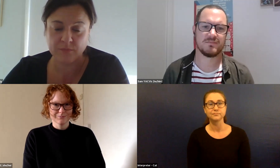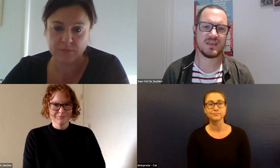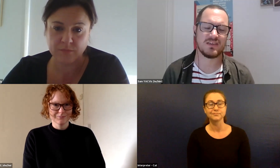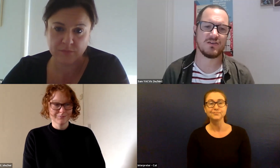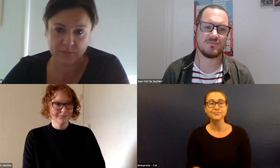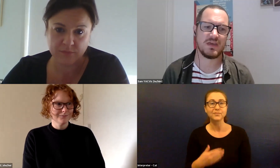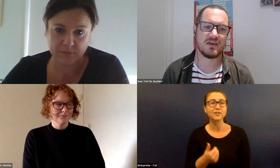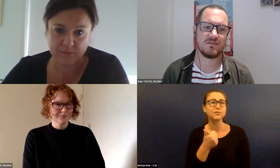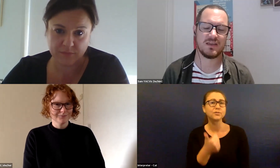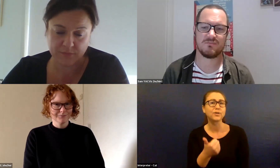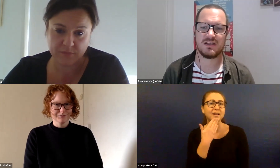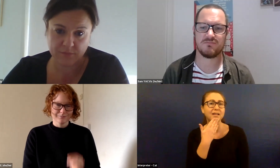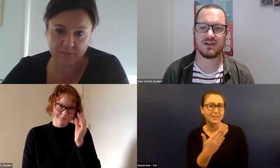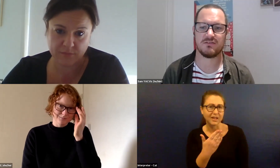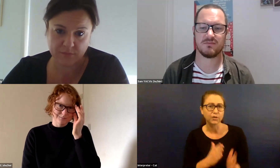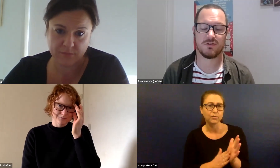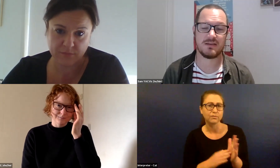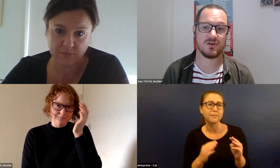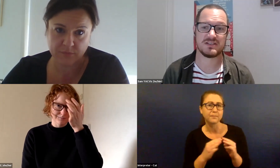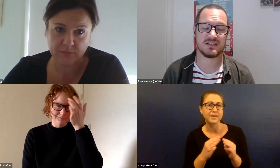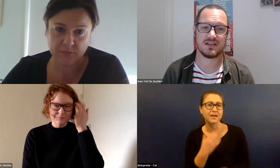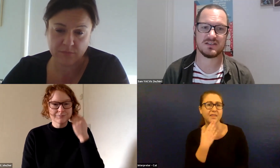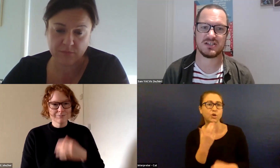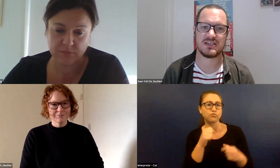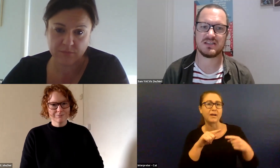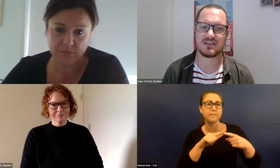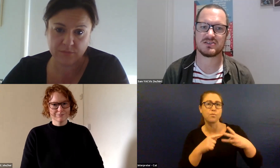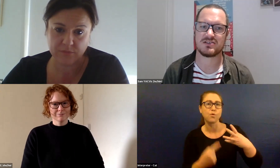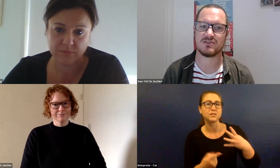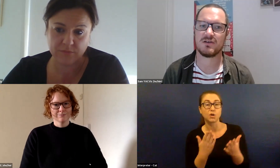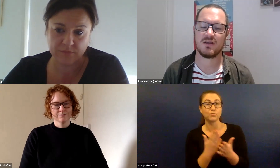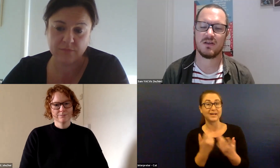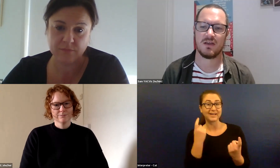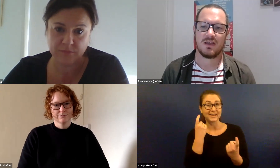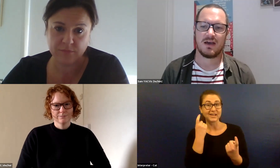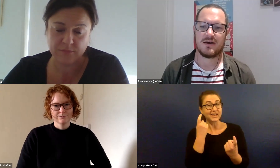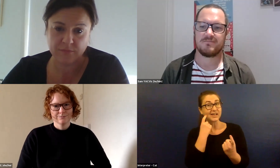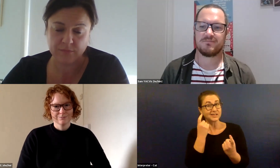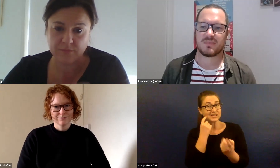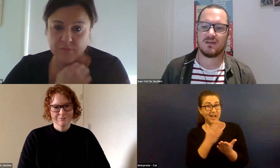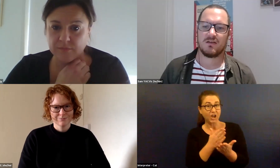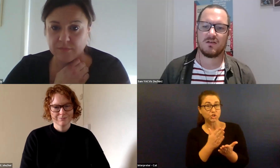Great. Thank you, Mia. Yeah, really, really great points and such easy things to do.